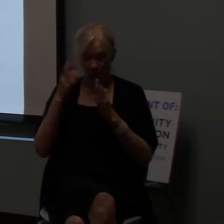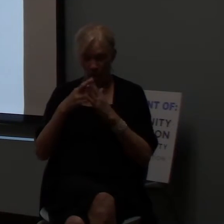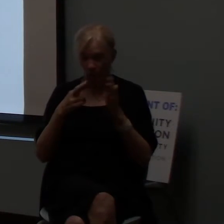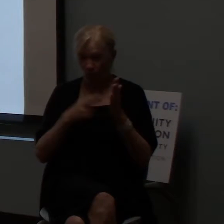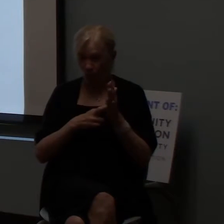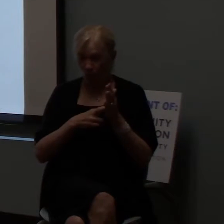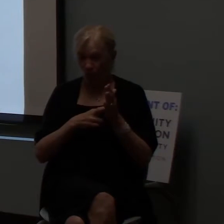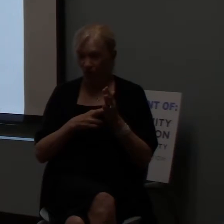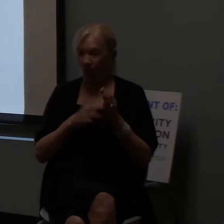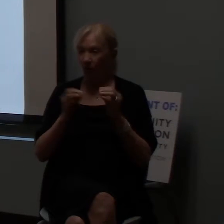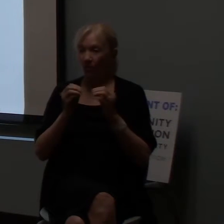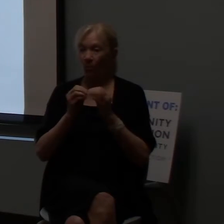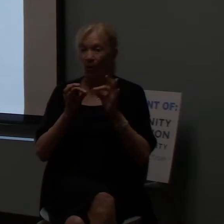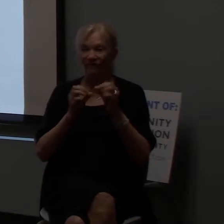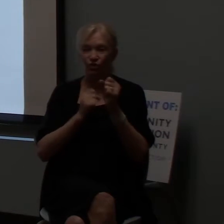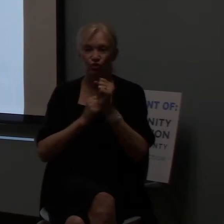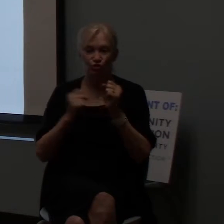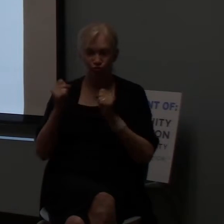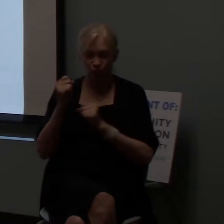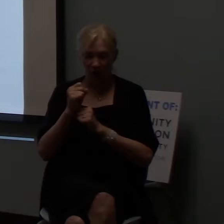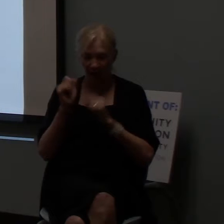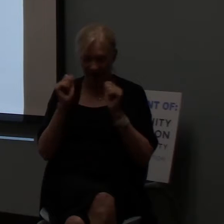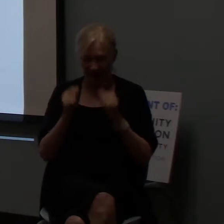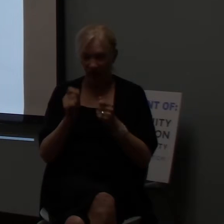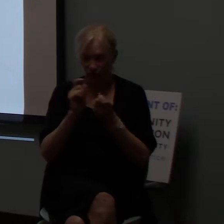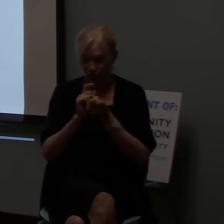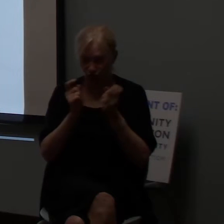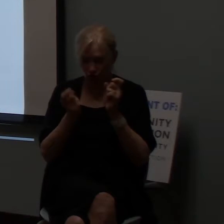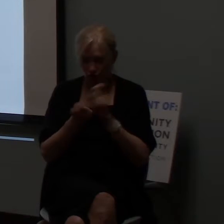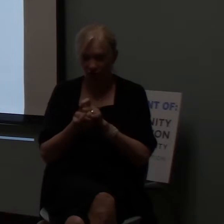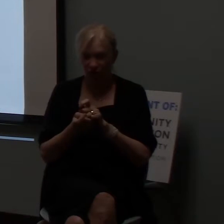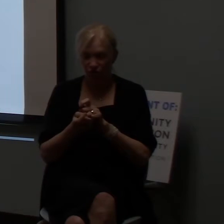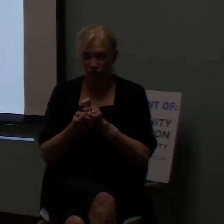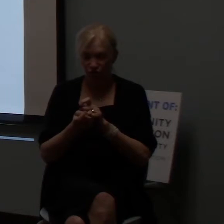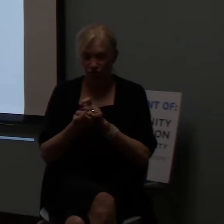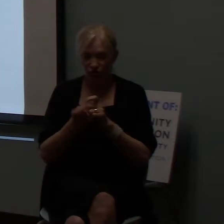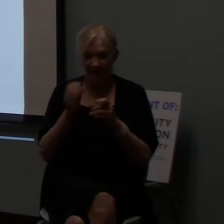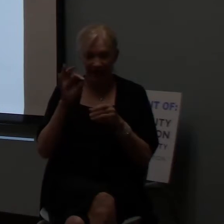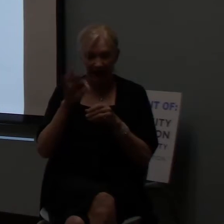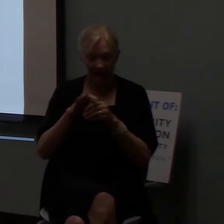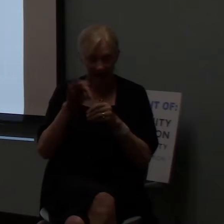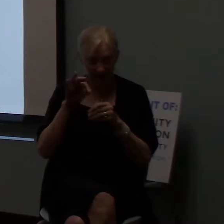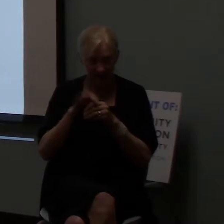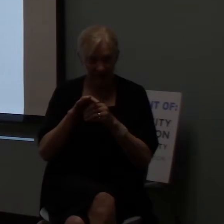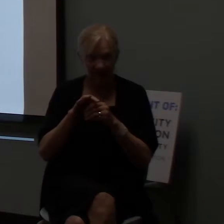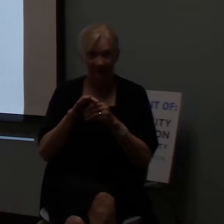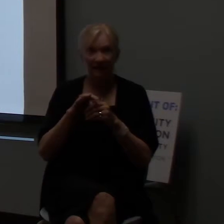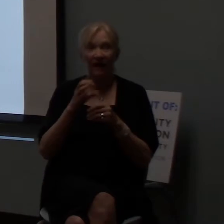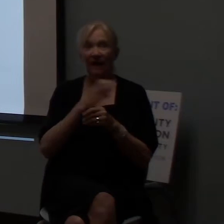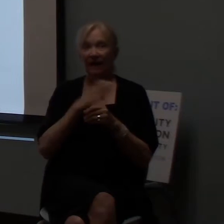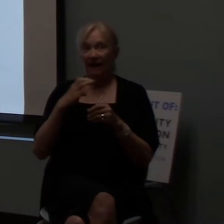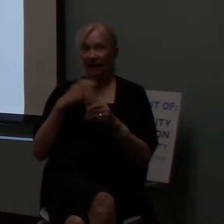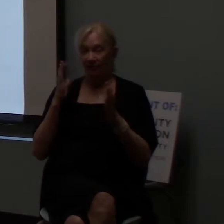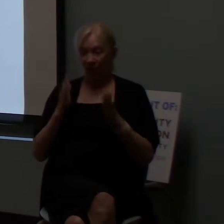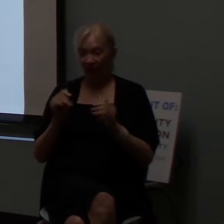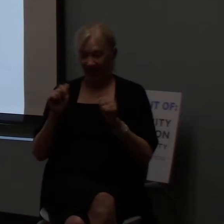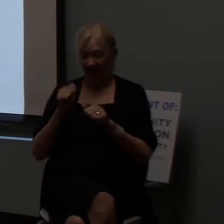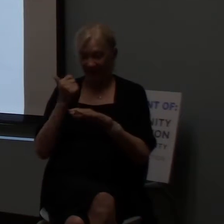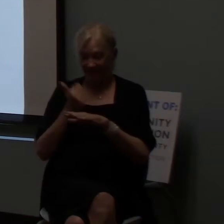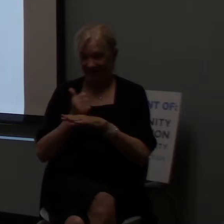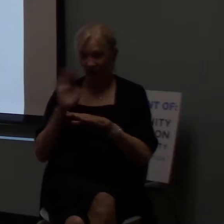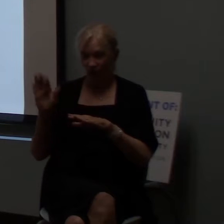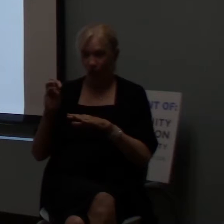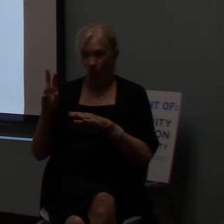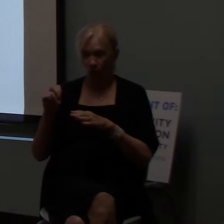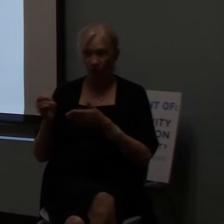a structural home rule. We can change the elected officials. The commissioners can set their own salaries, which right